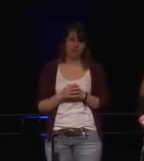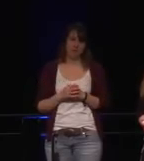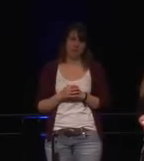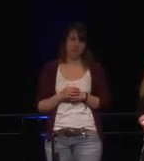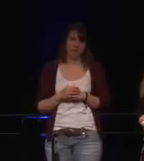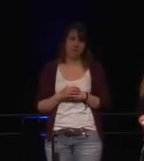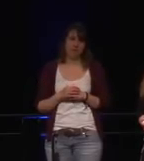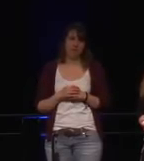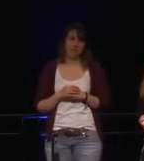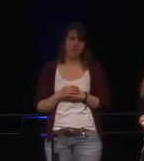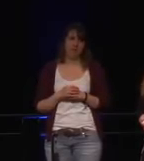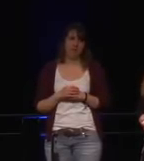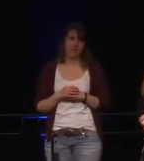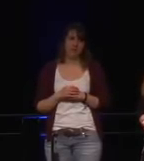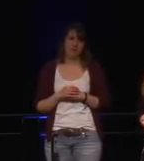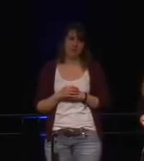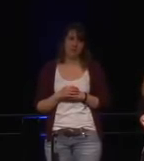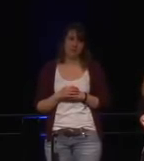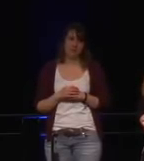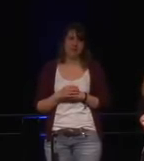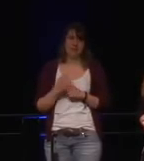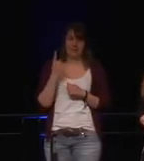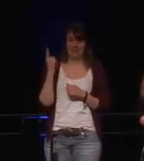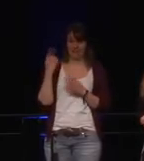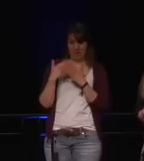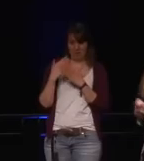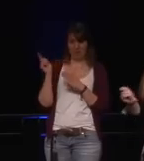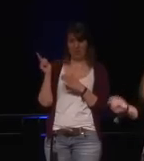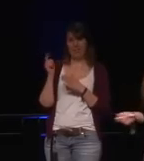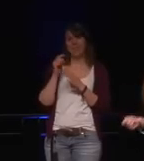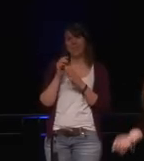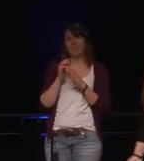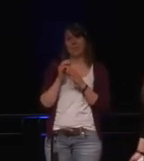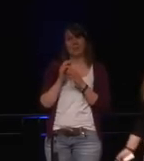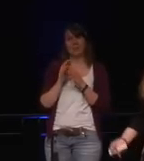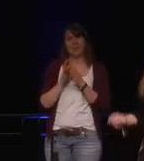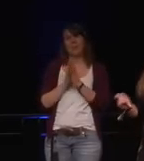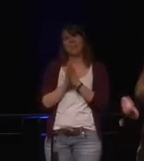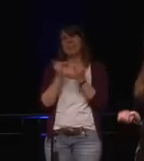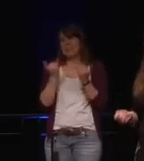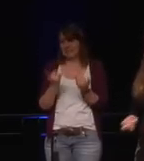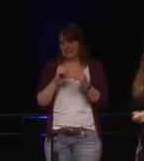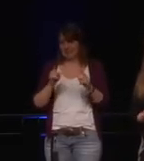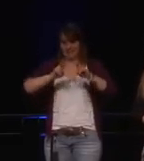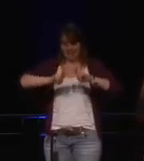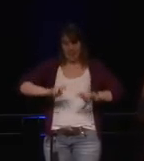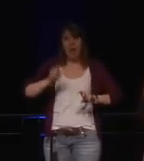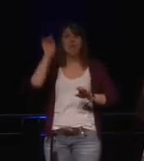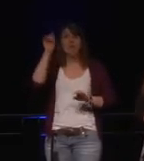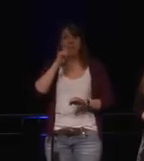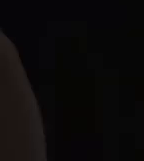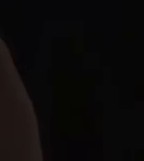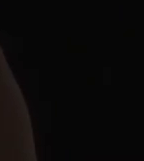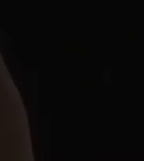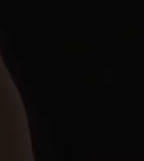So, there are a lot more sex examples out there.